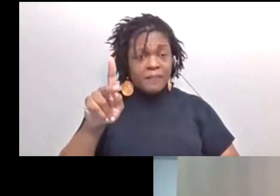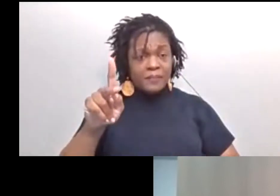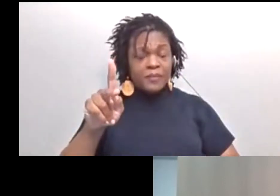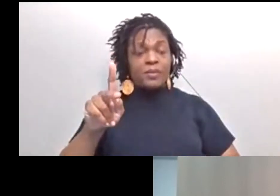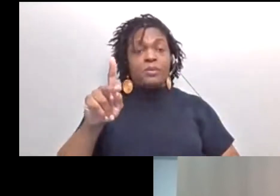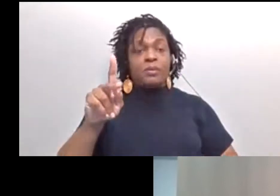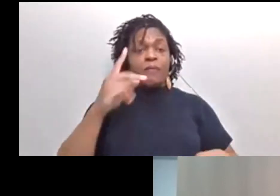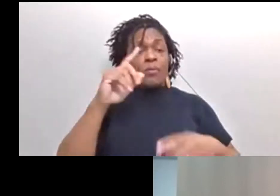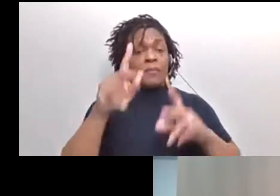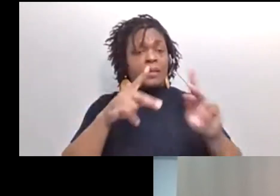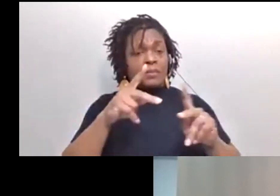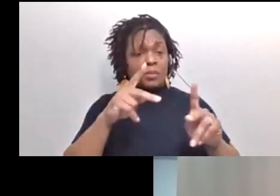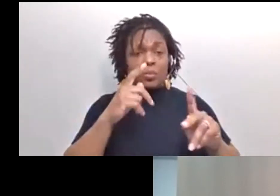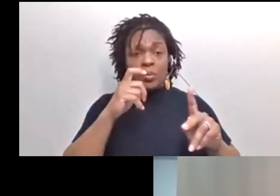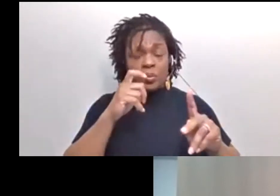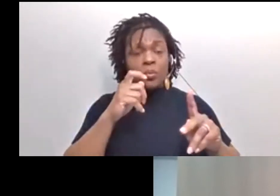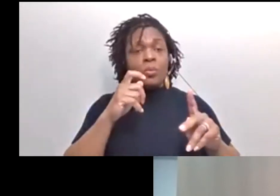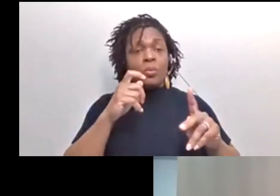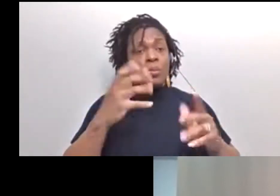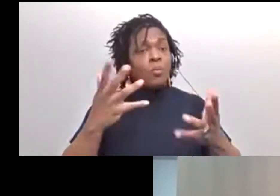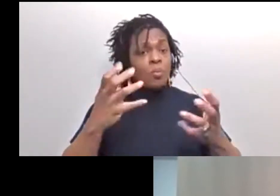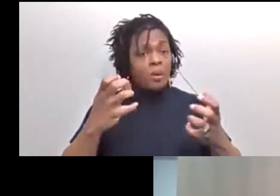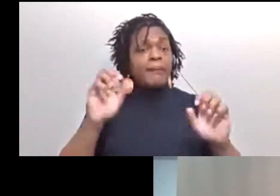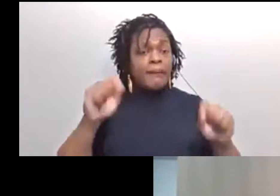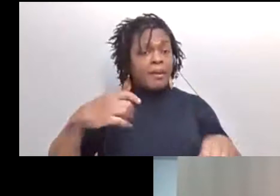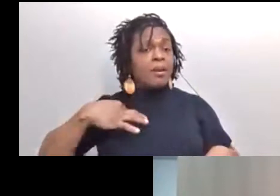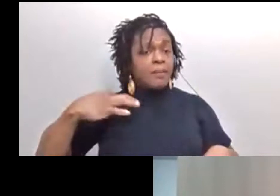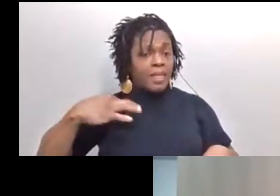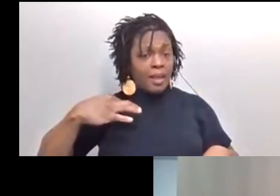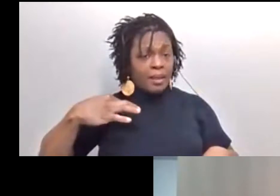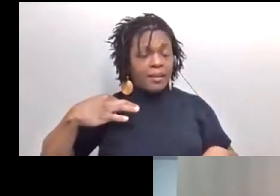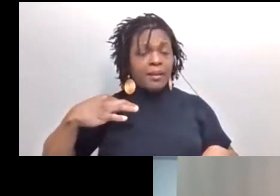for people to be able to apply to GACDA.